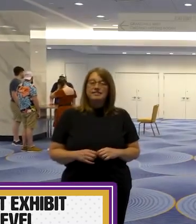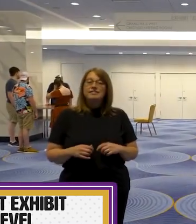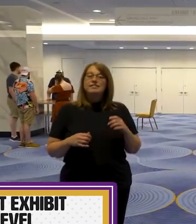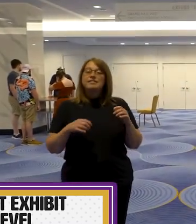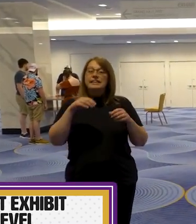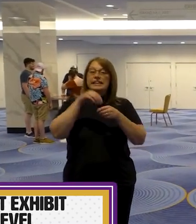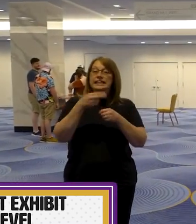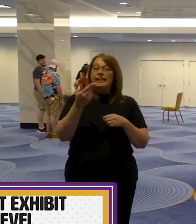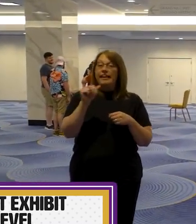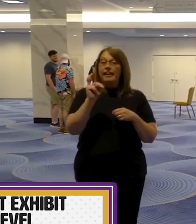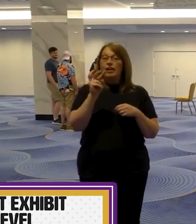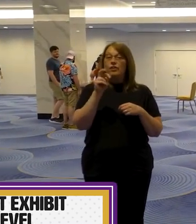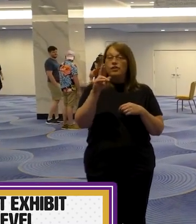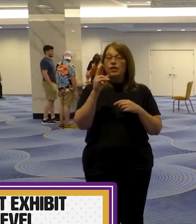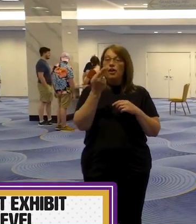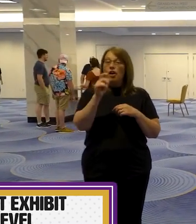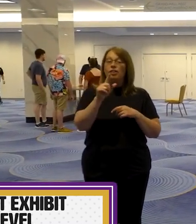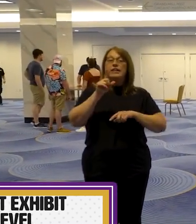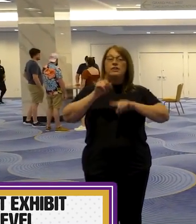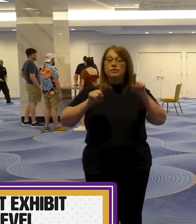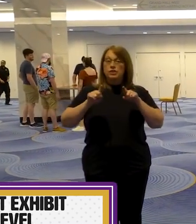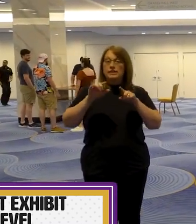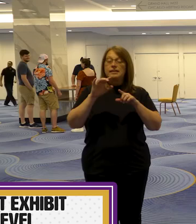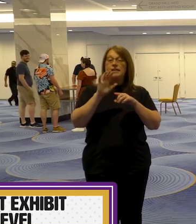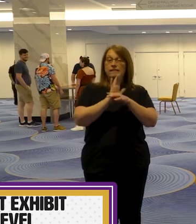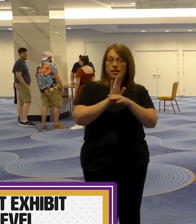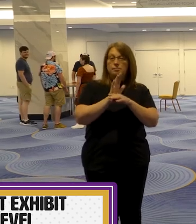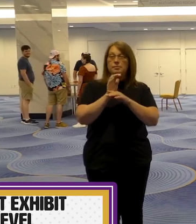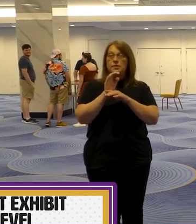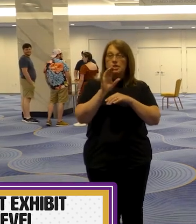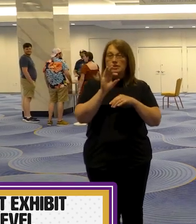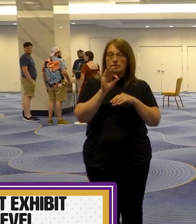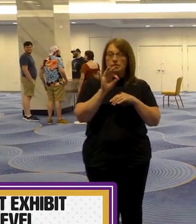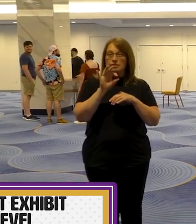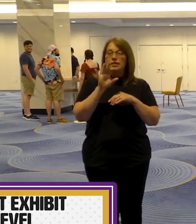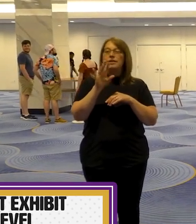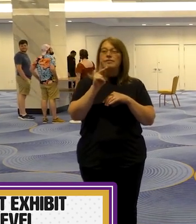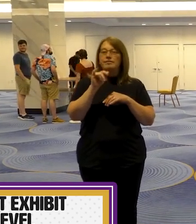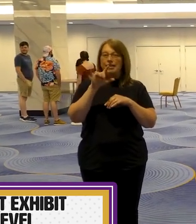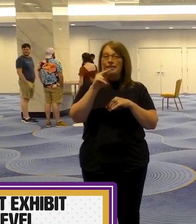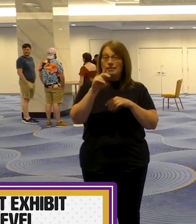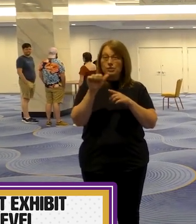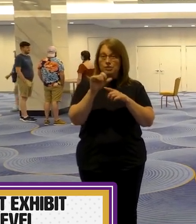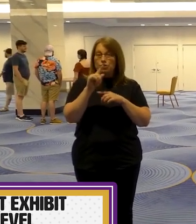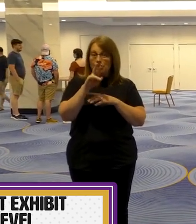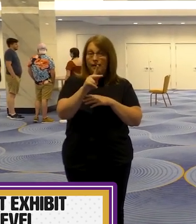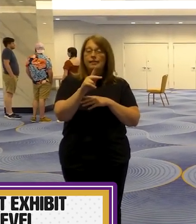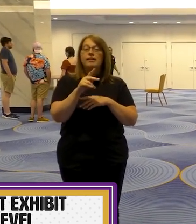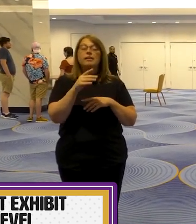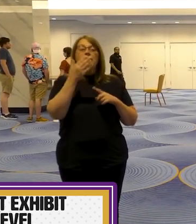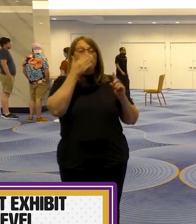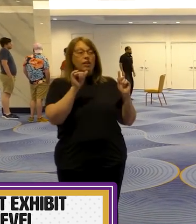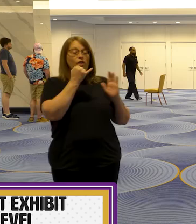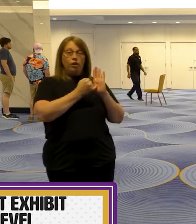Over here in the Hanover Halls, you will find the diversity track, the filk track, and some main programming. Out here in front of the art